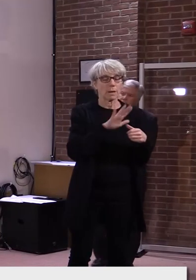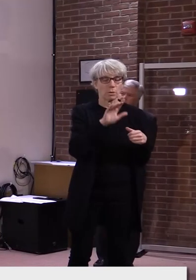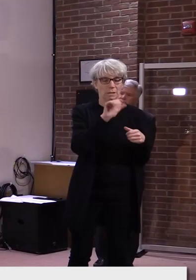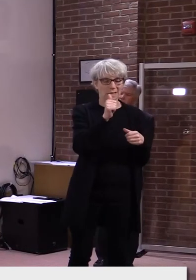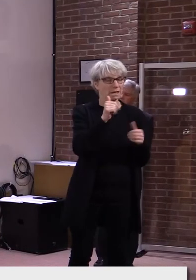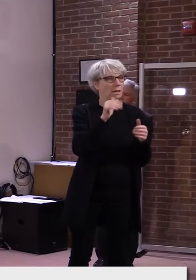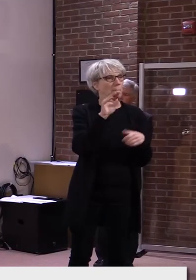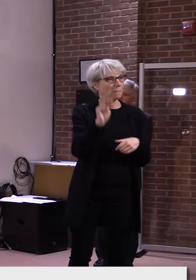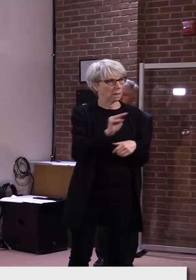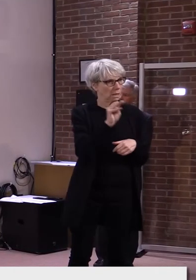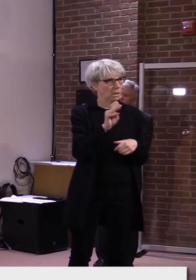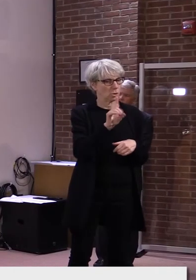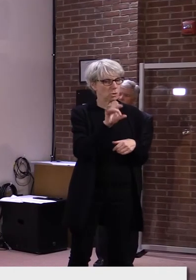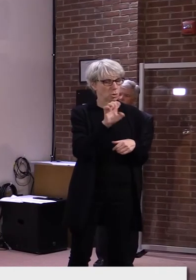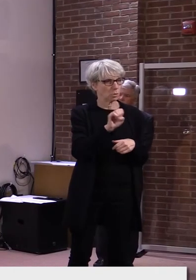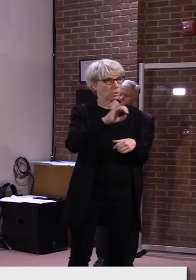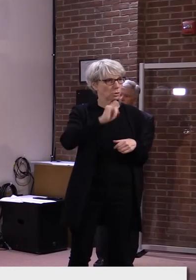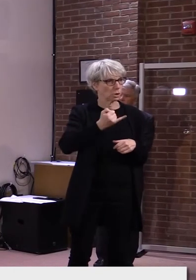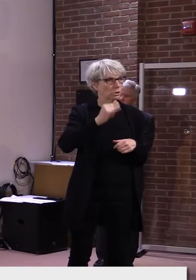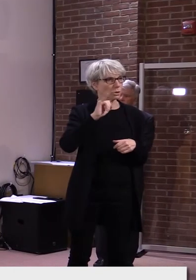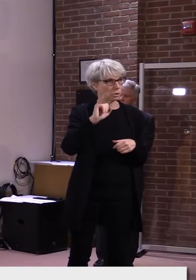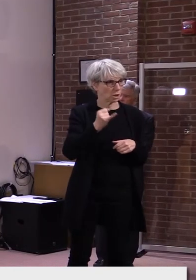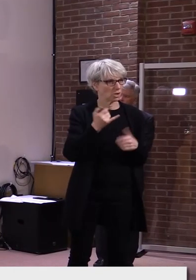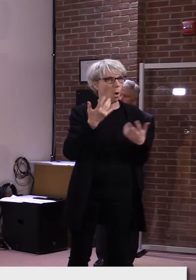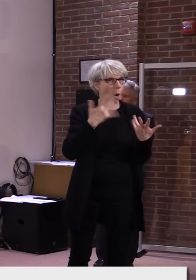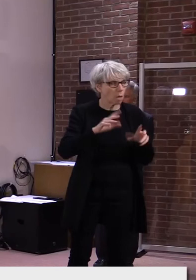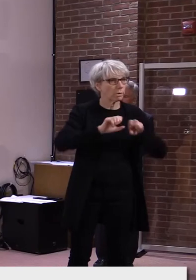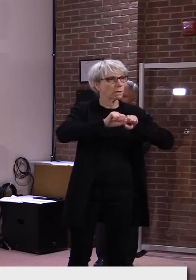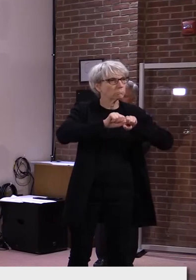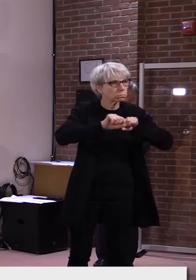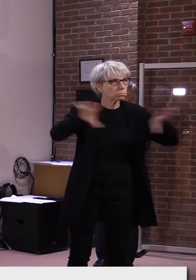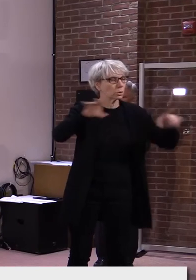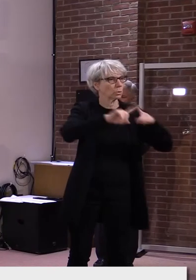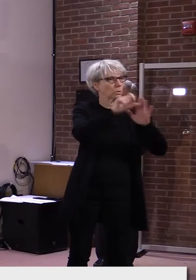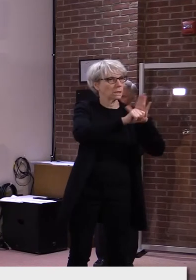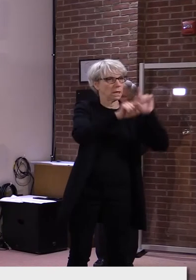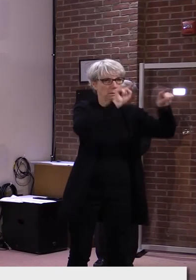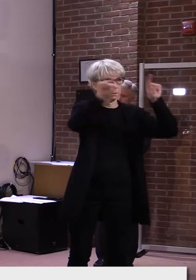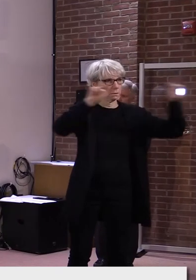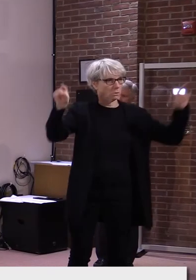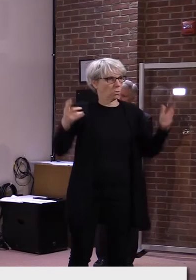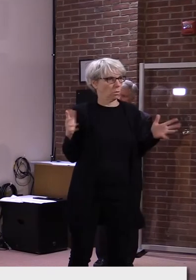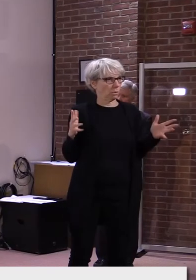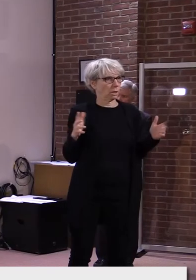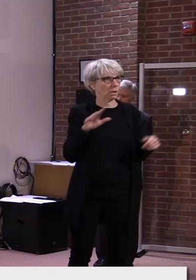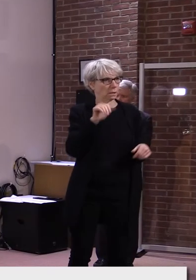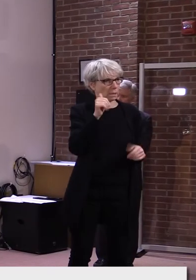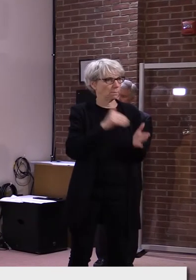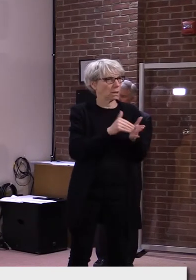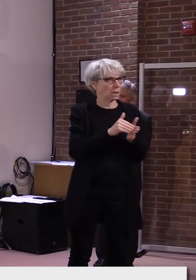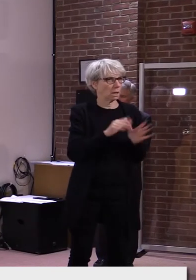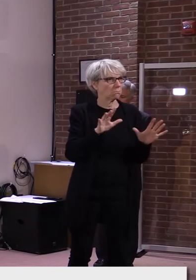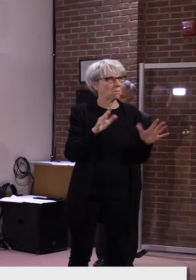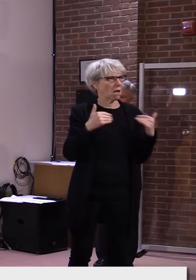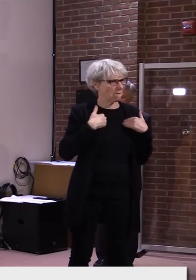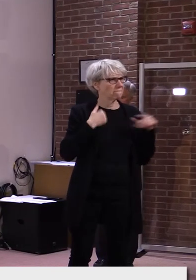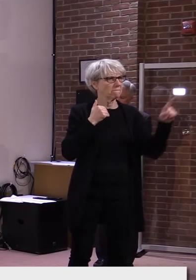that are within the state supply right now, somewhere within the U.S. And they said that there are